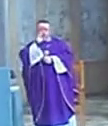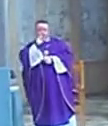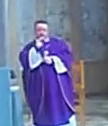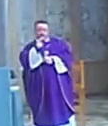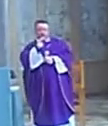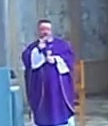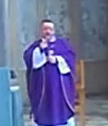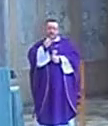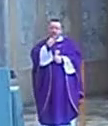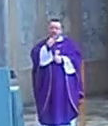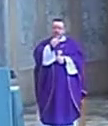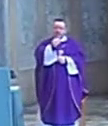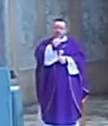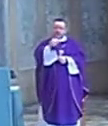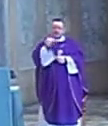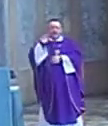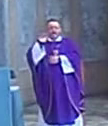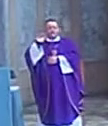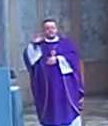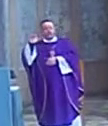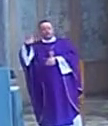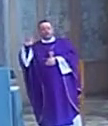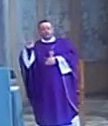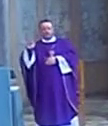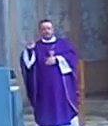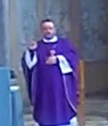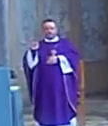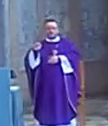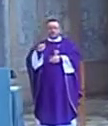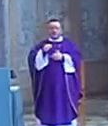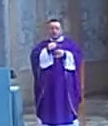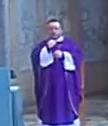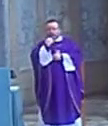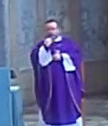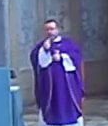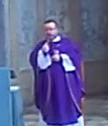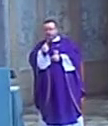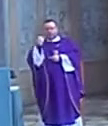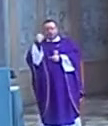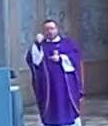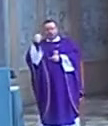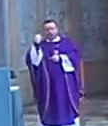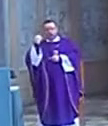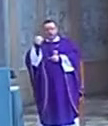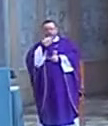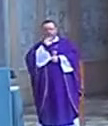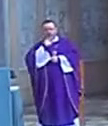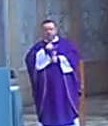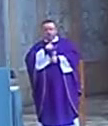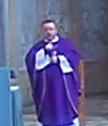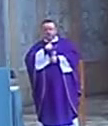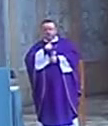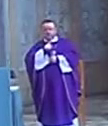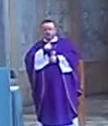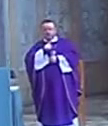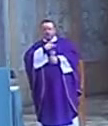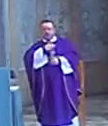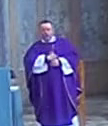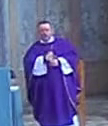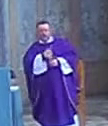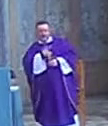we see some foreigners some greek people